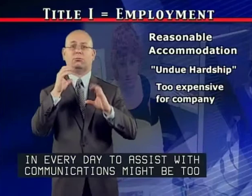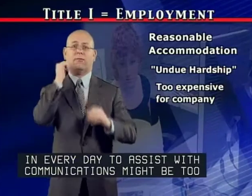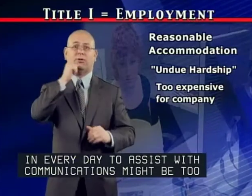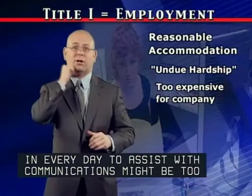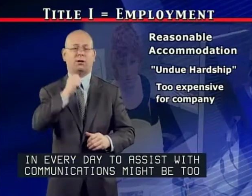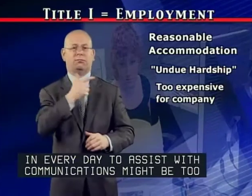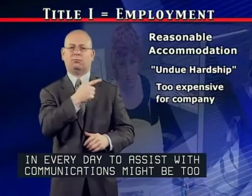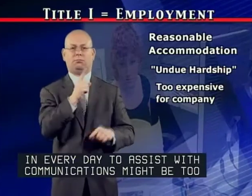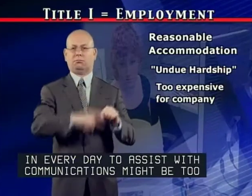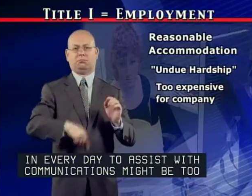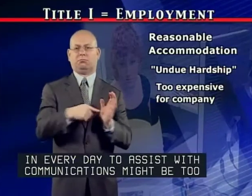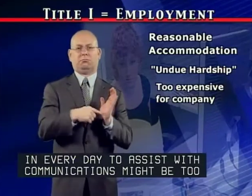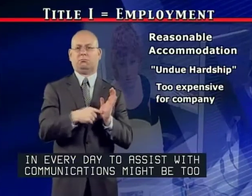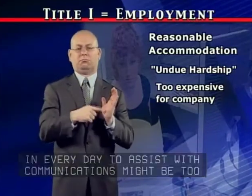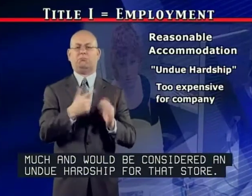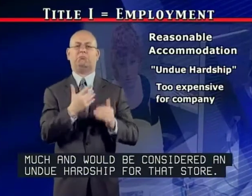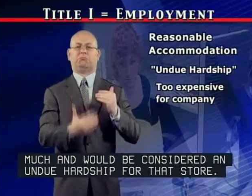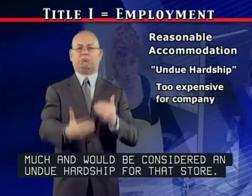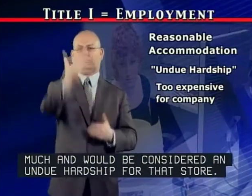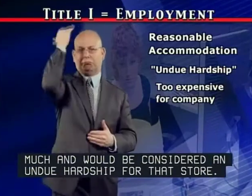assist with communications might be too much